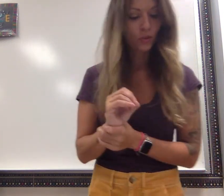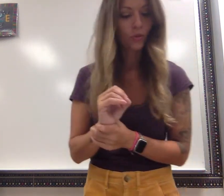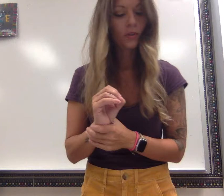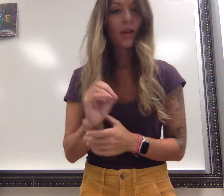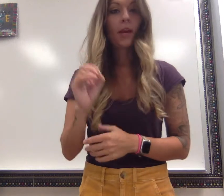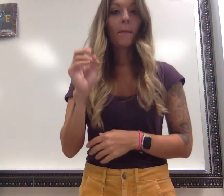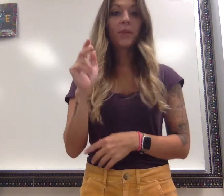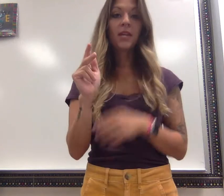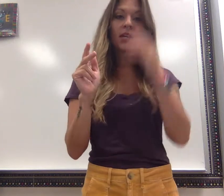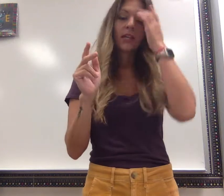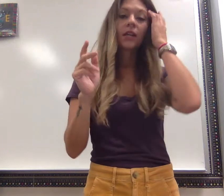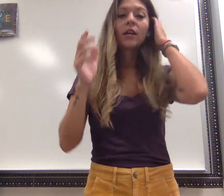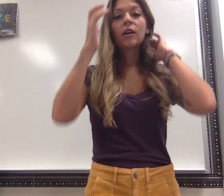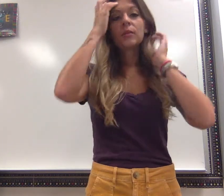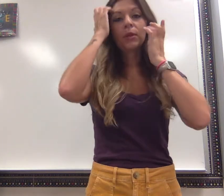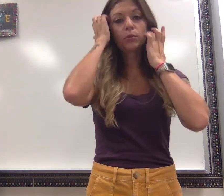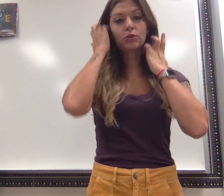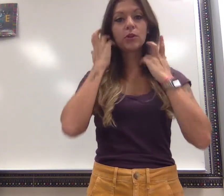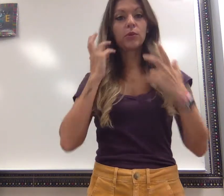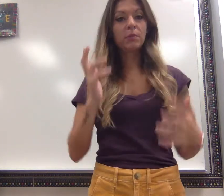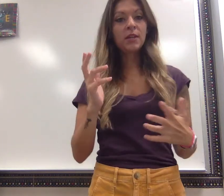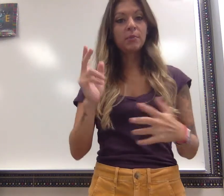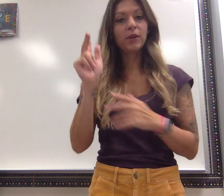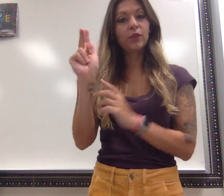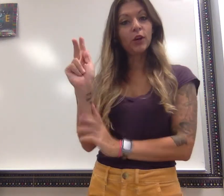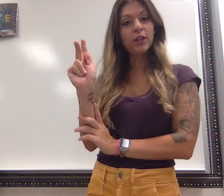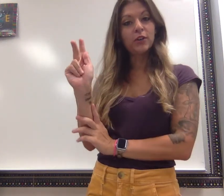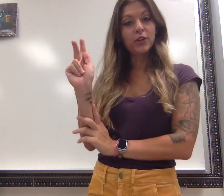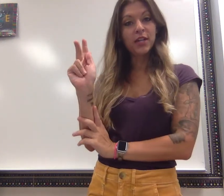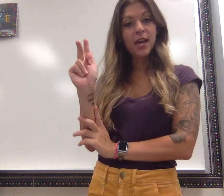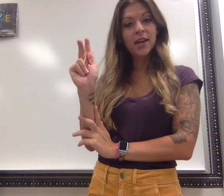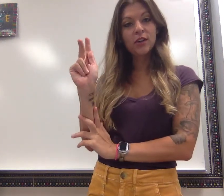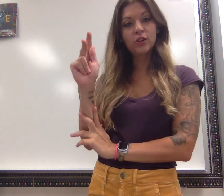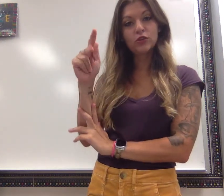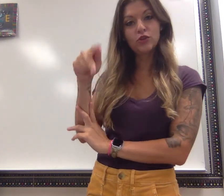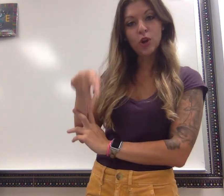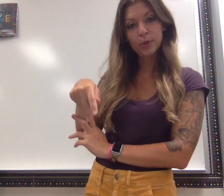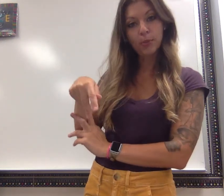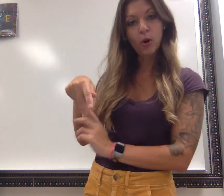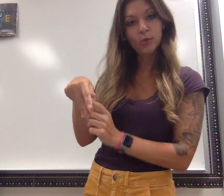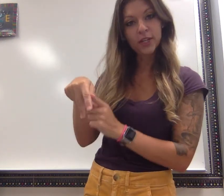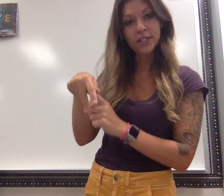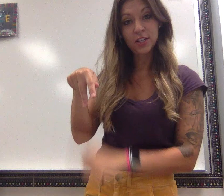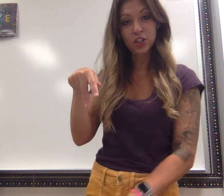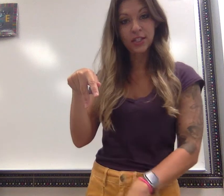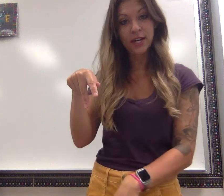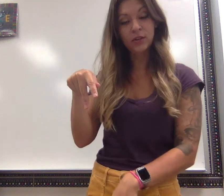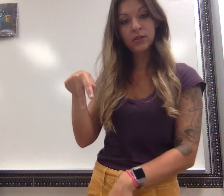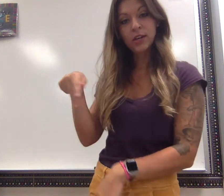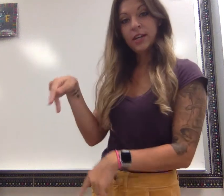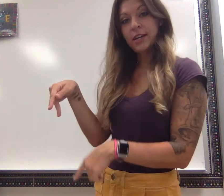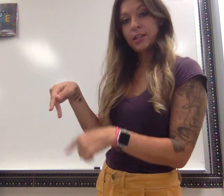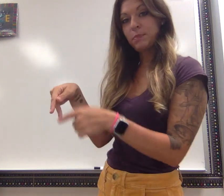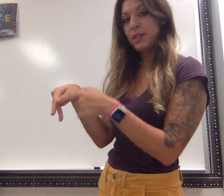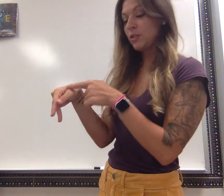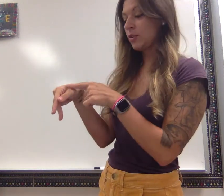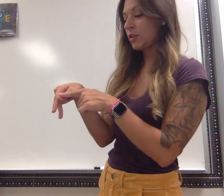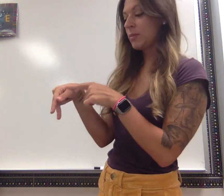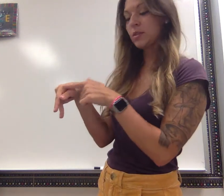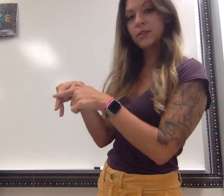visual, P. People struggle with P, but if you already know your K, you just drop your palm orientation down, and it's P. So your thumb is on the